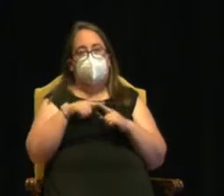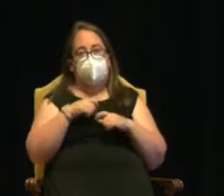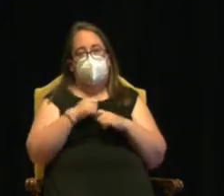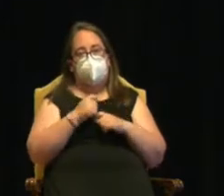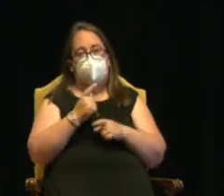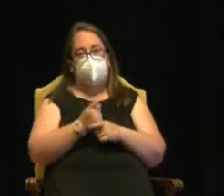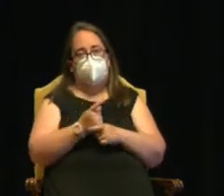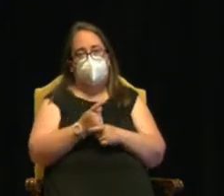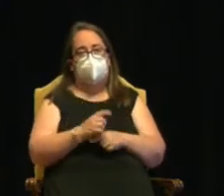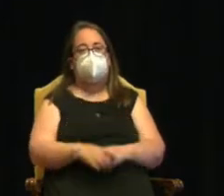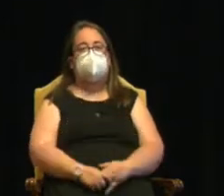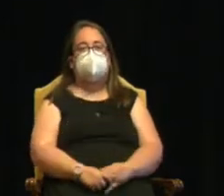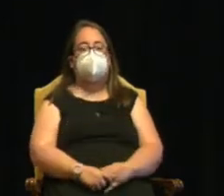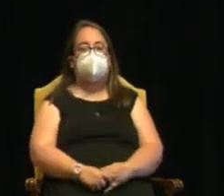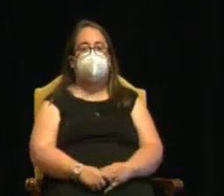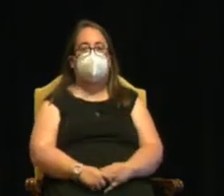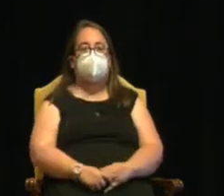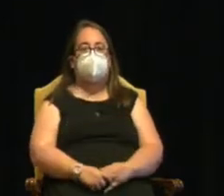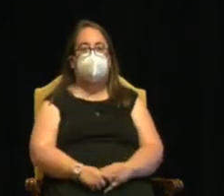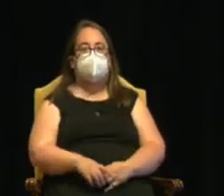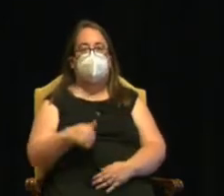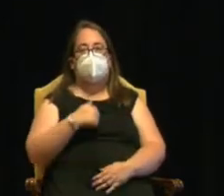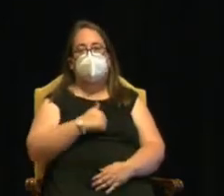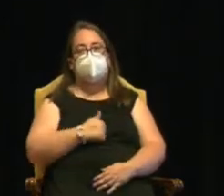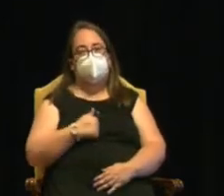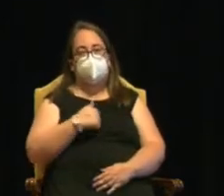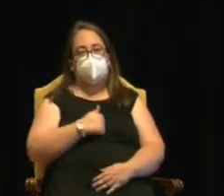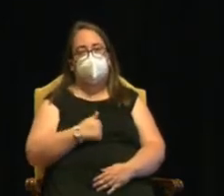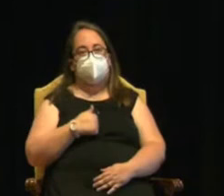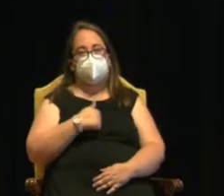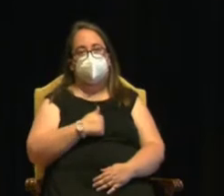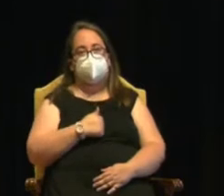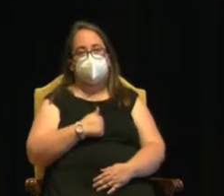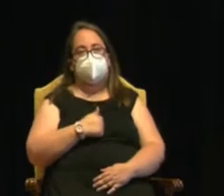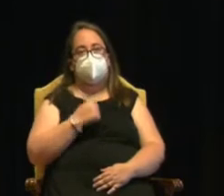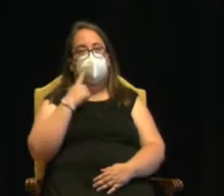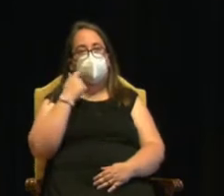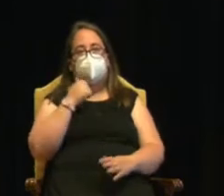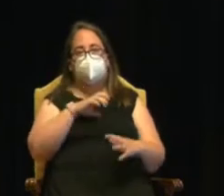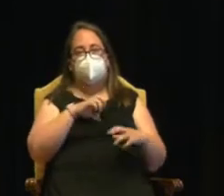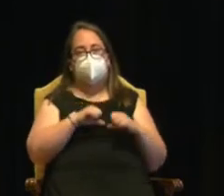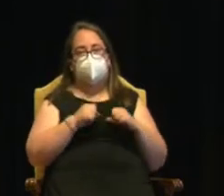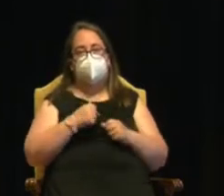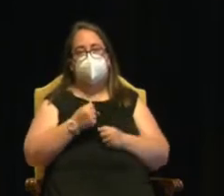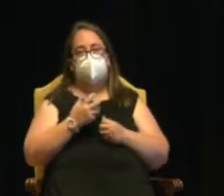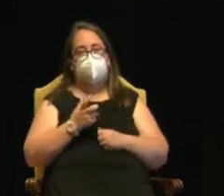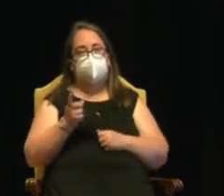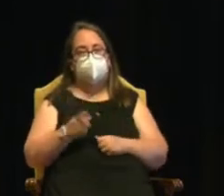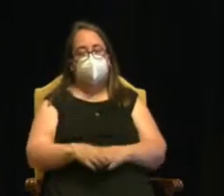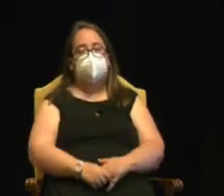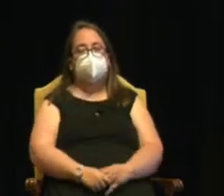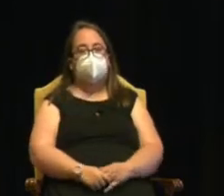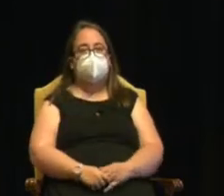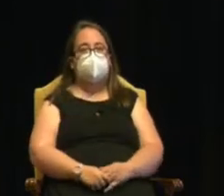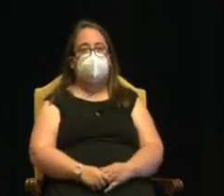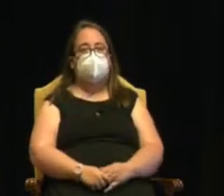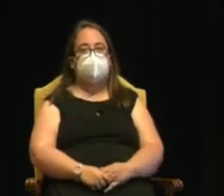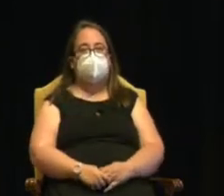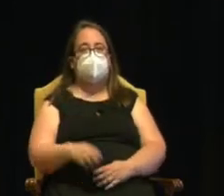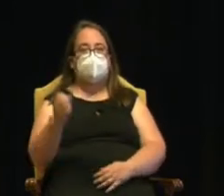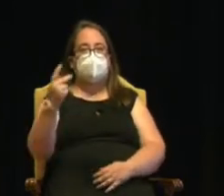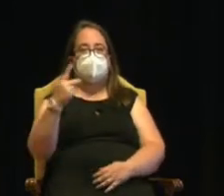right. And I'm really, really sorry for any grief that I've caused you.